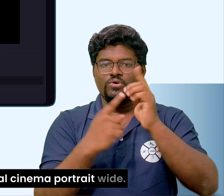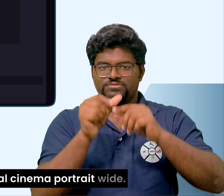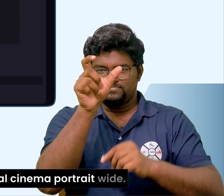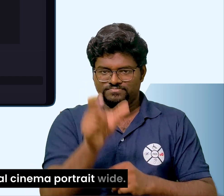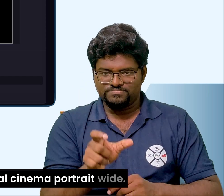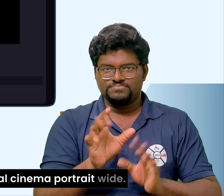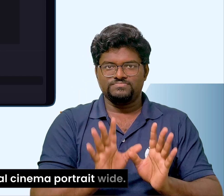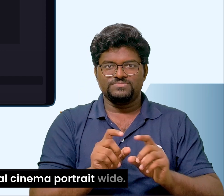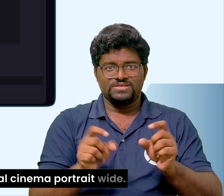portrait,